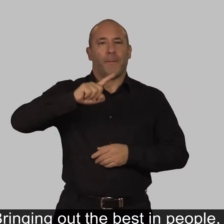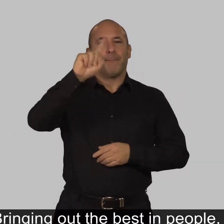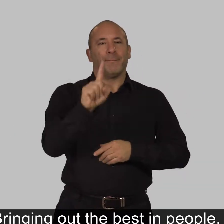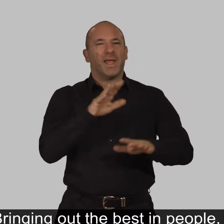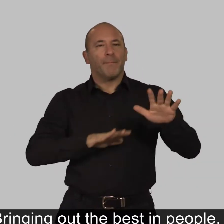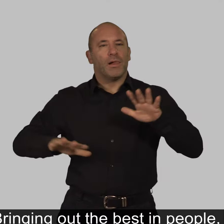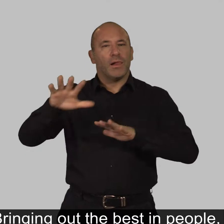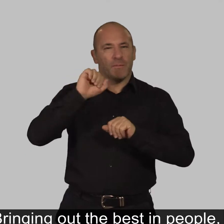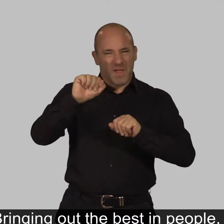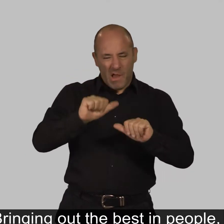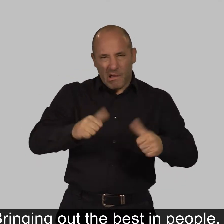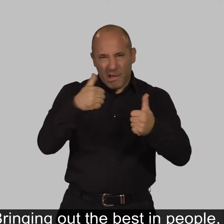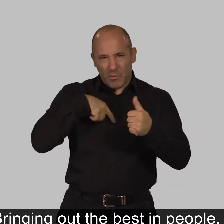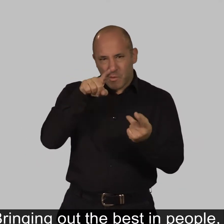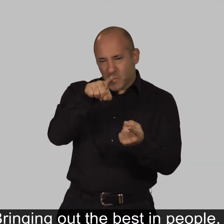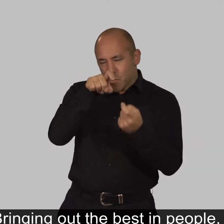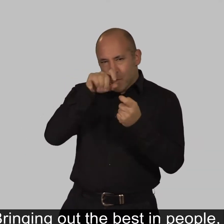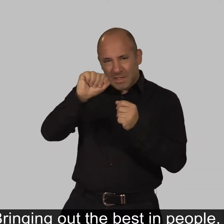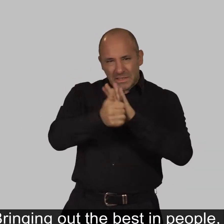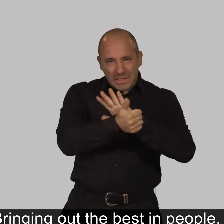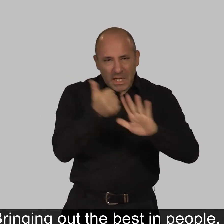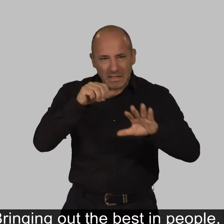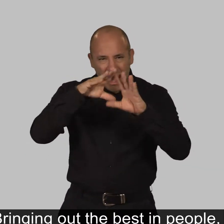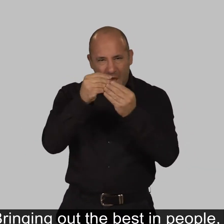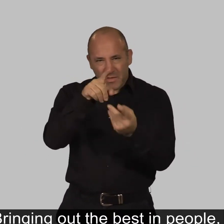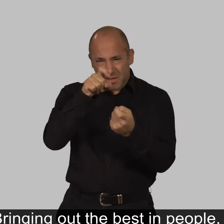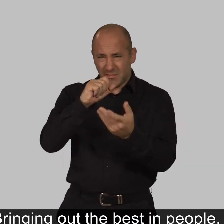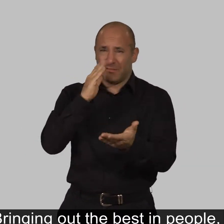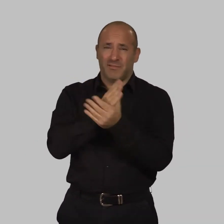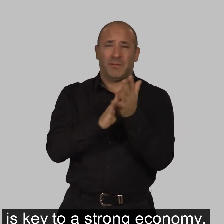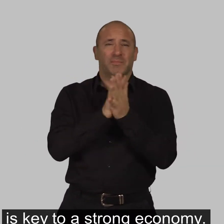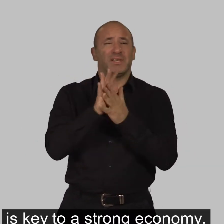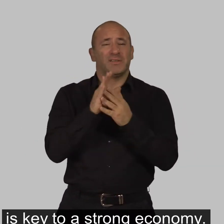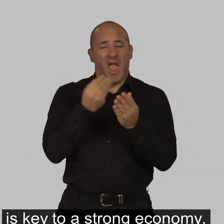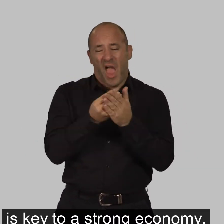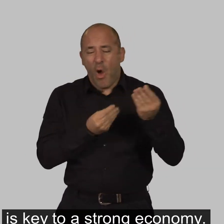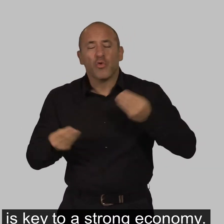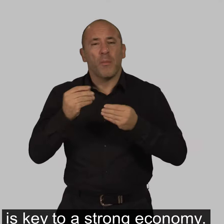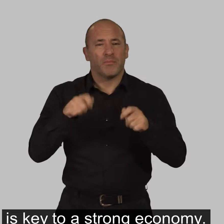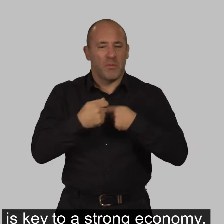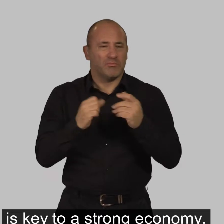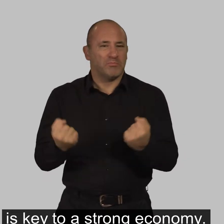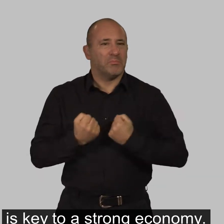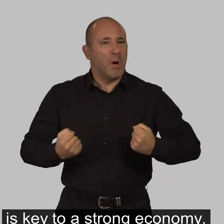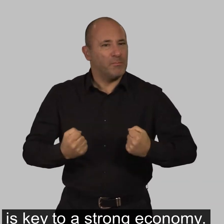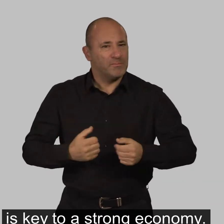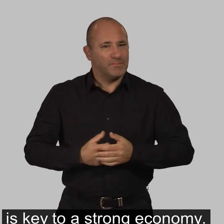Bringing out the best in people, using their skills and talents, is key to a strong economy.